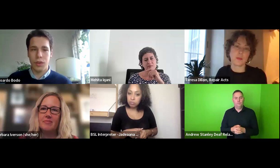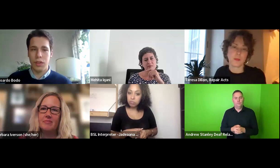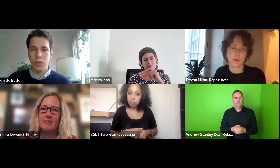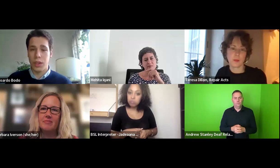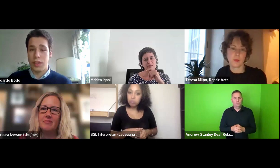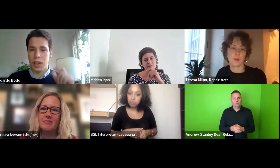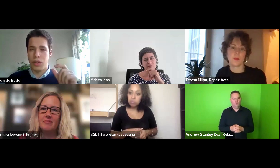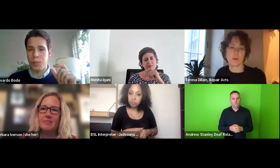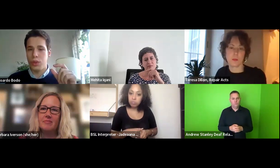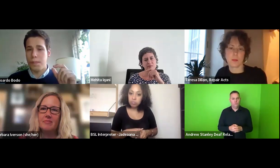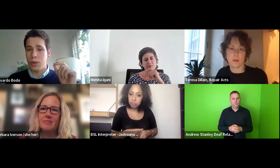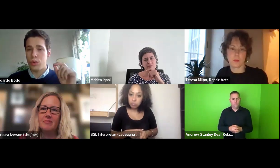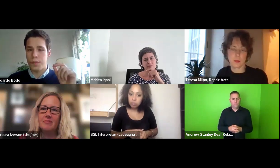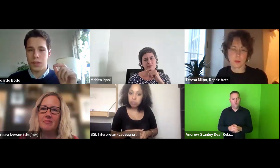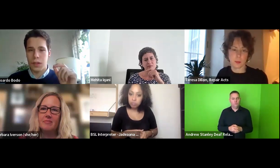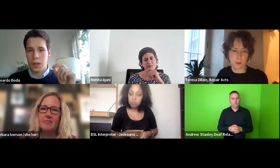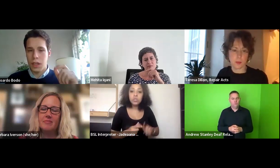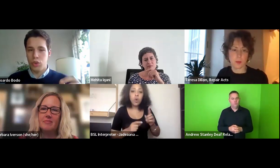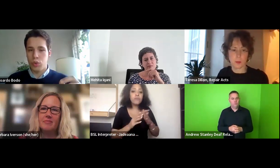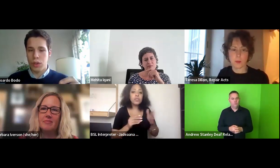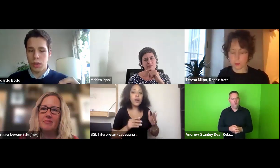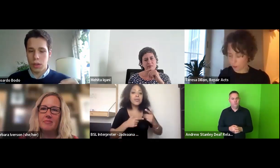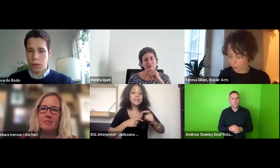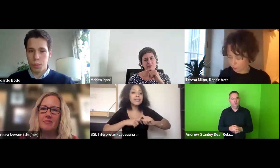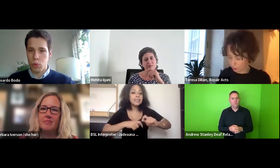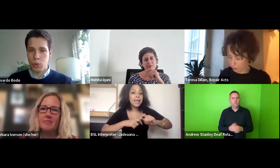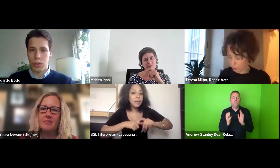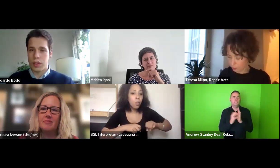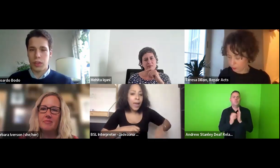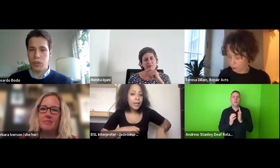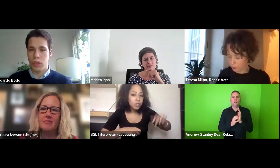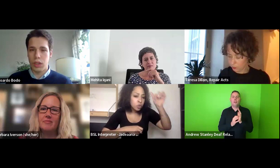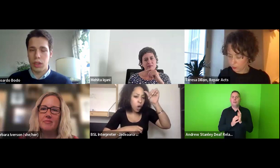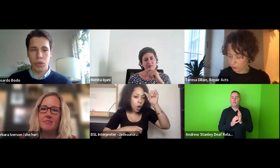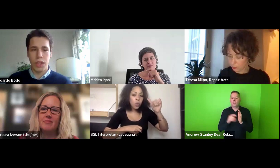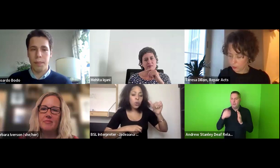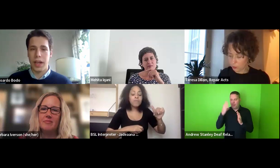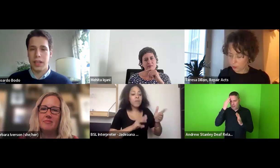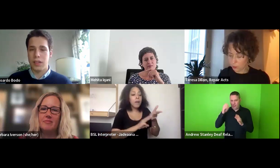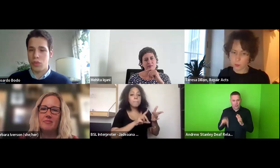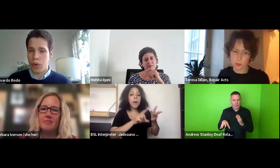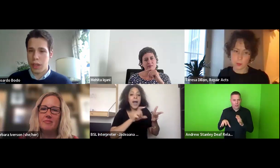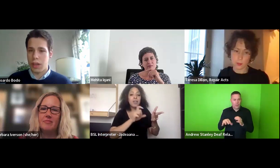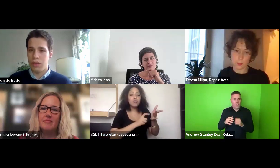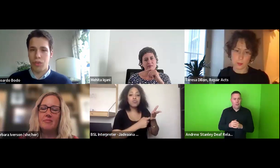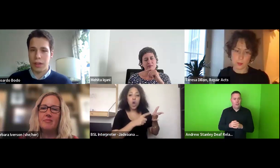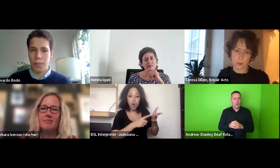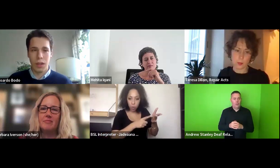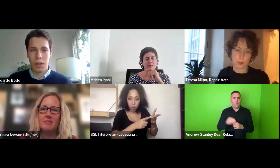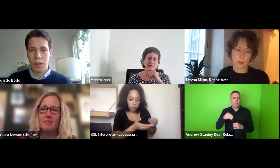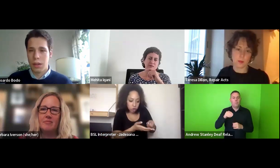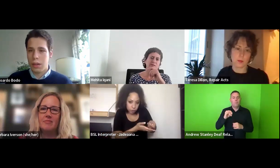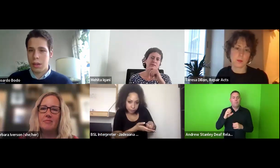e-waste started, when they started putting microchips into the computers, into the electronic appliances to try and